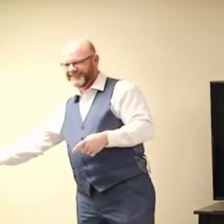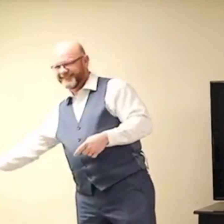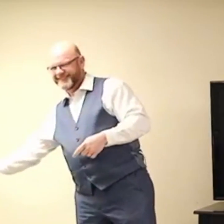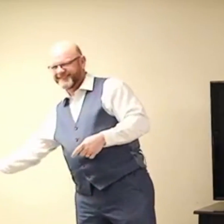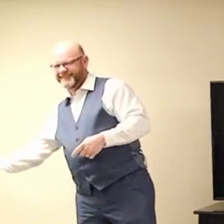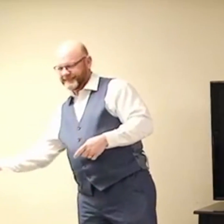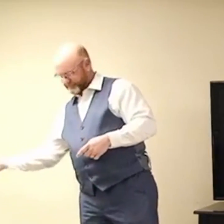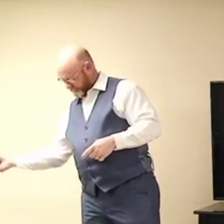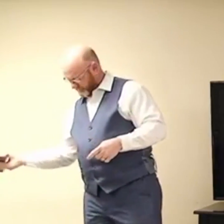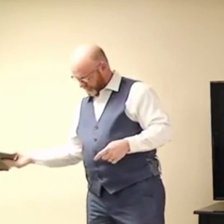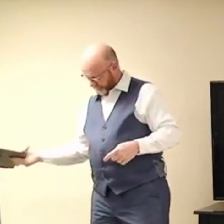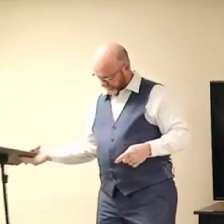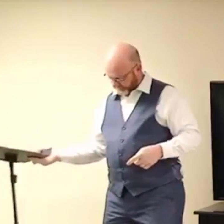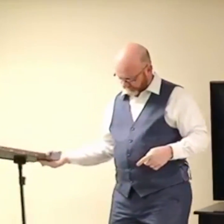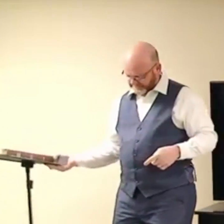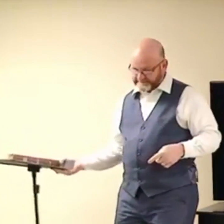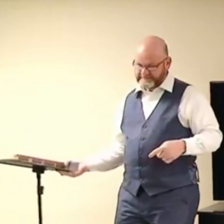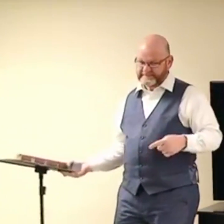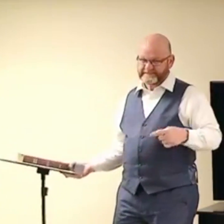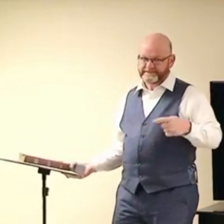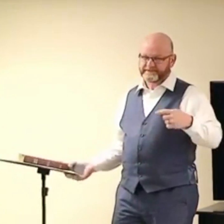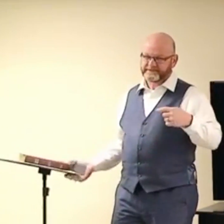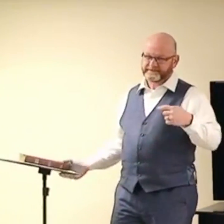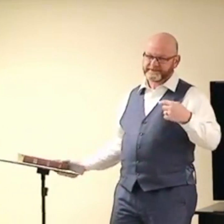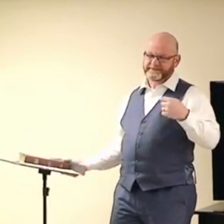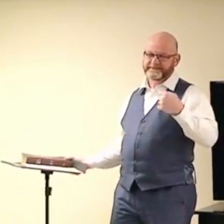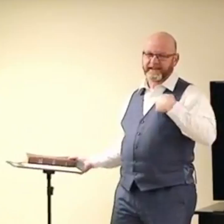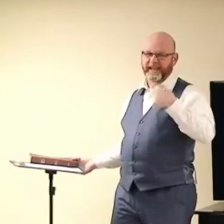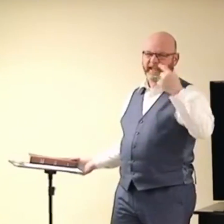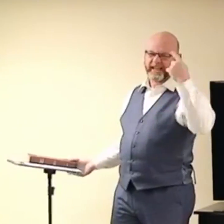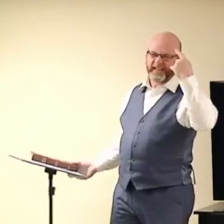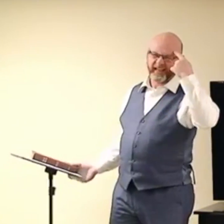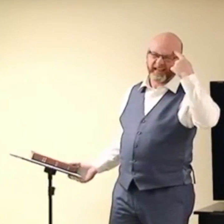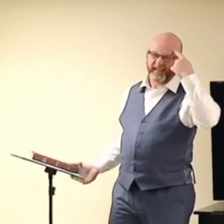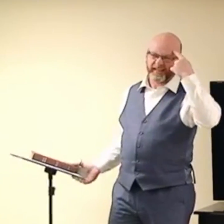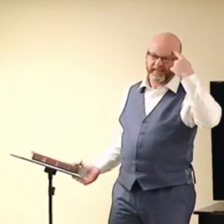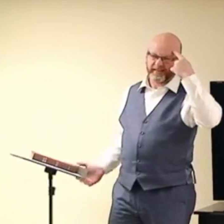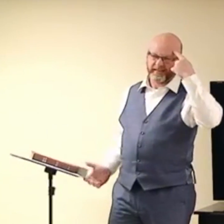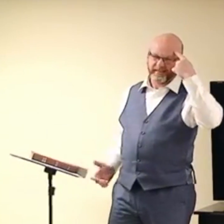her meals. Mom does not agree. She's signing. Yeah, that's real funny to me.